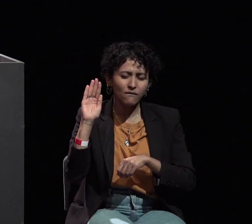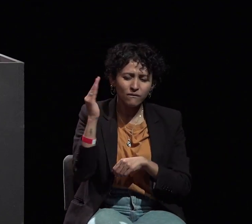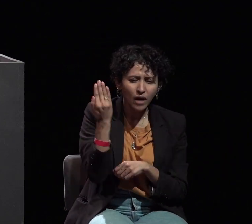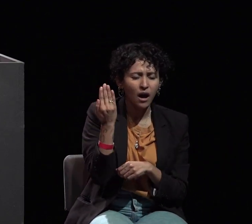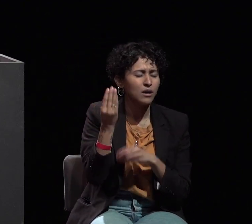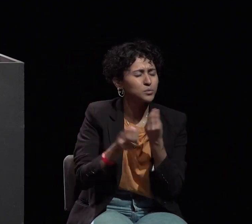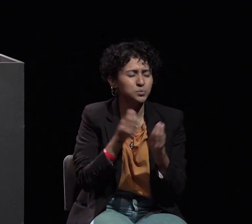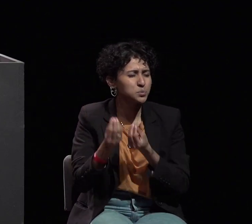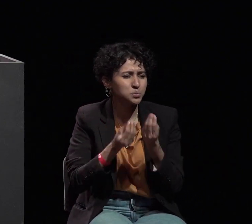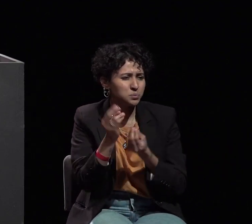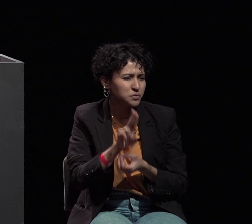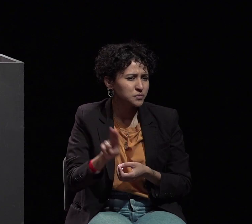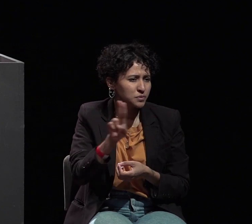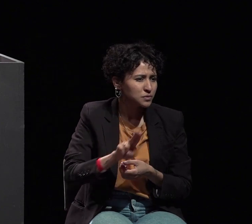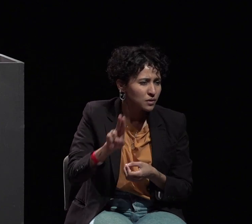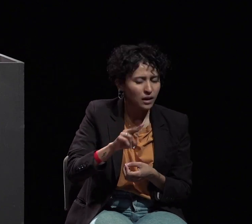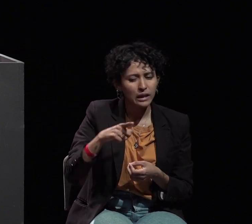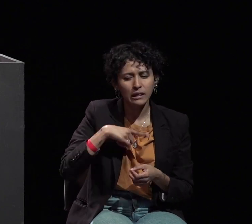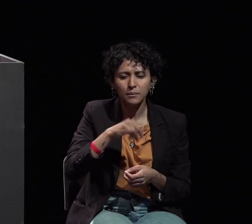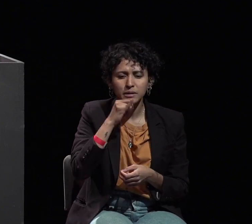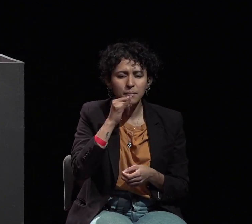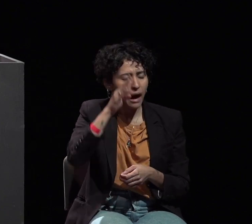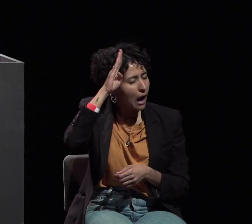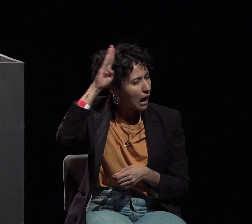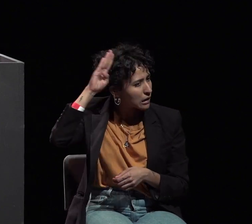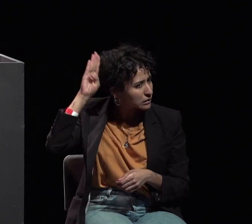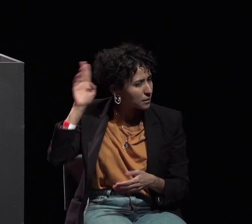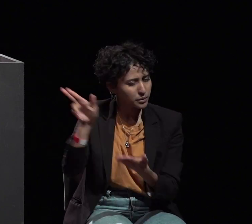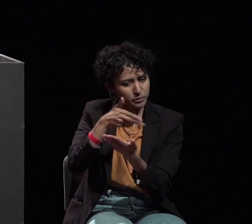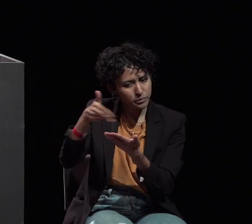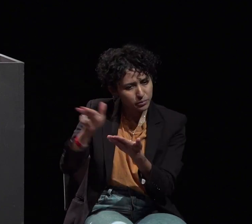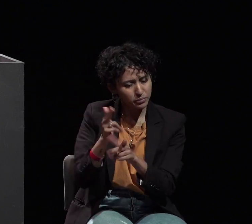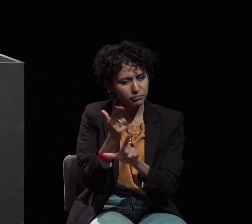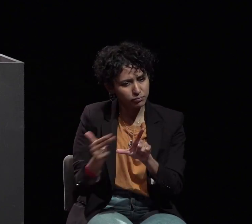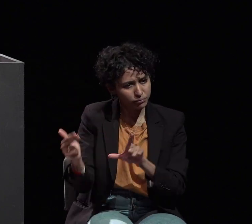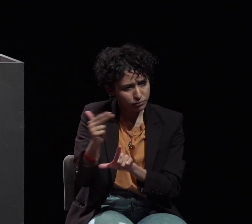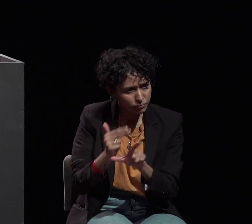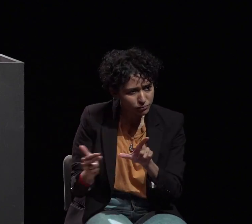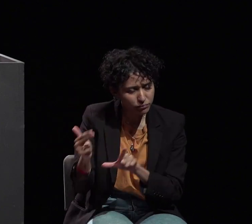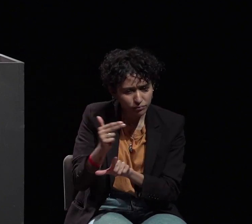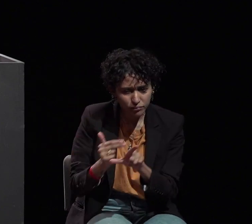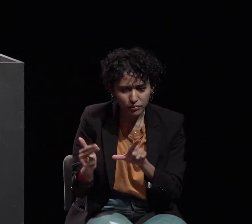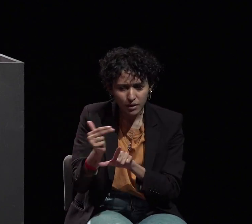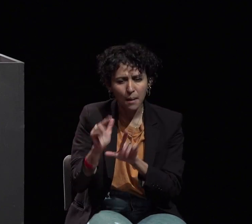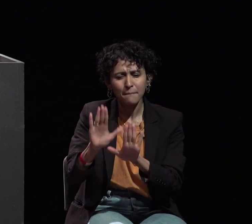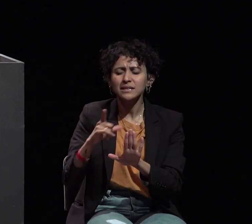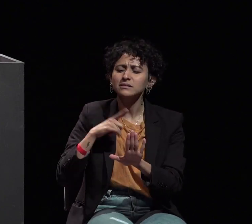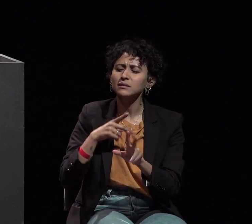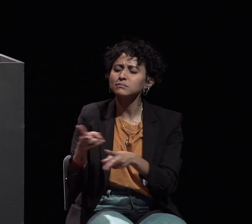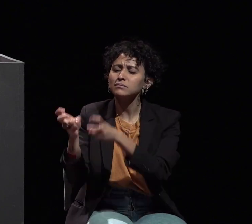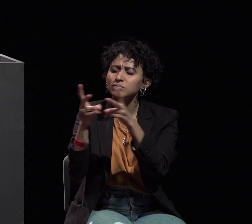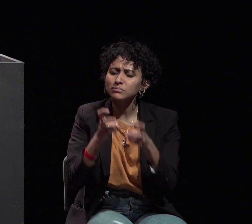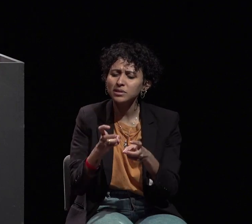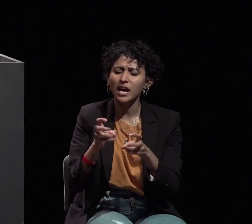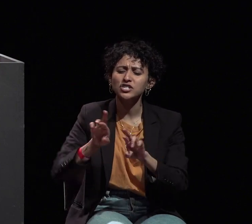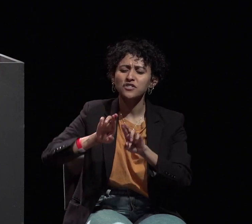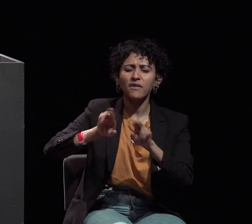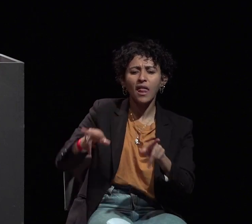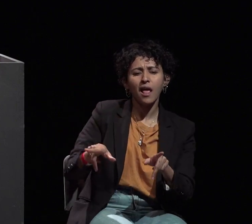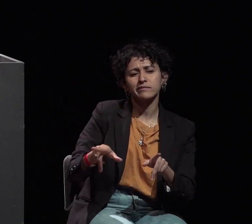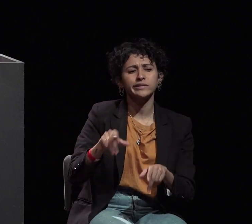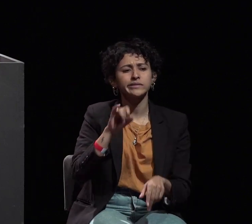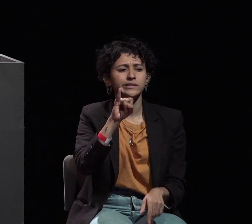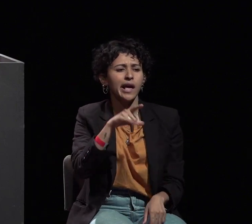aesthetic philosophy, academic painting, and natural history illustration made possible a correlation of somatic difference to civility or a purported